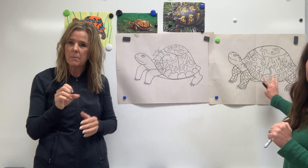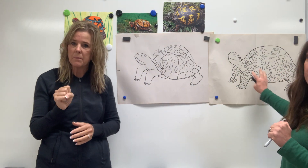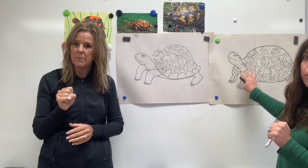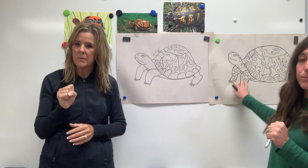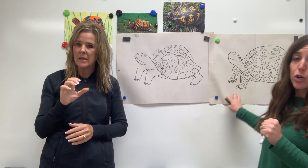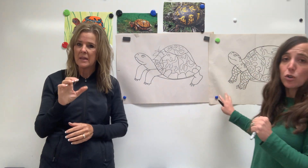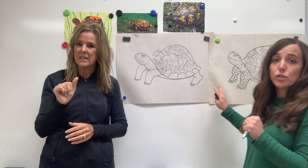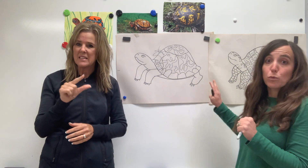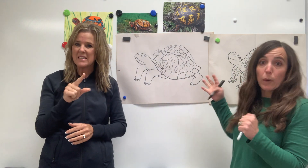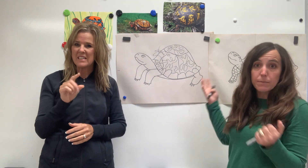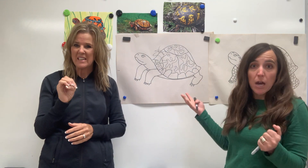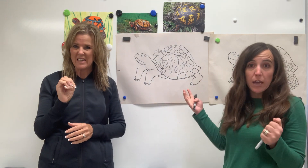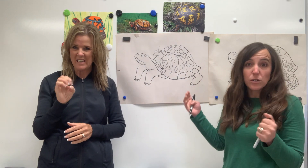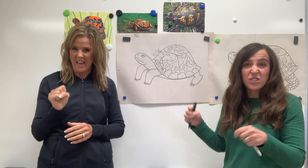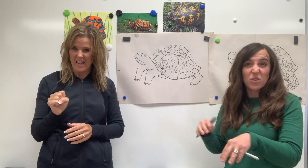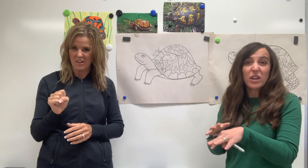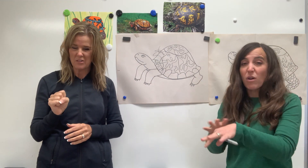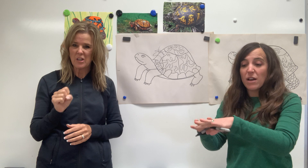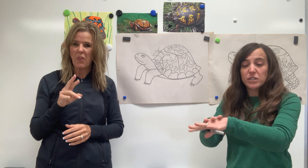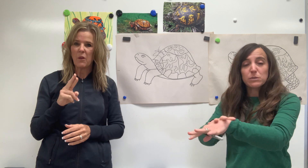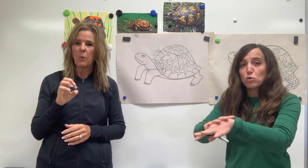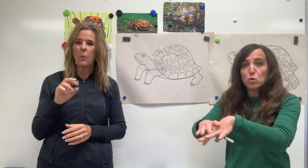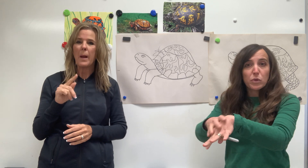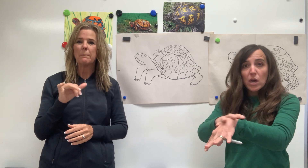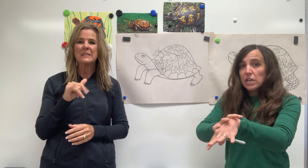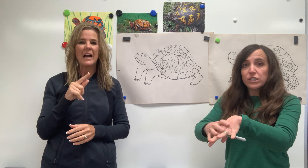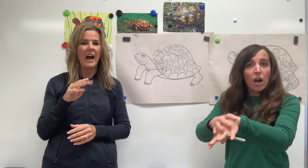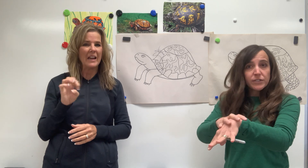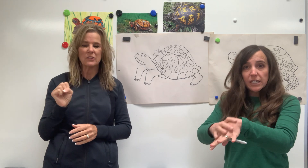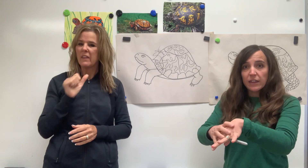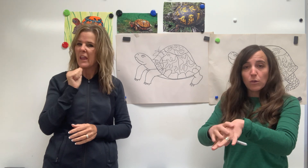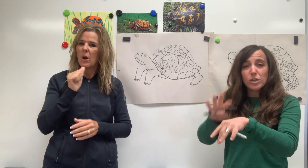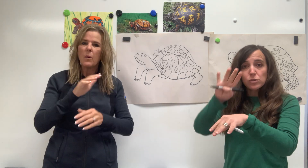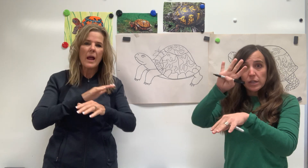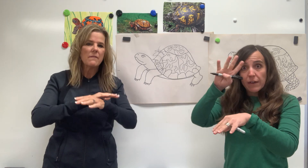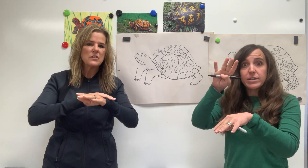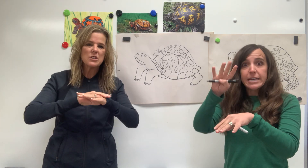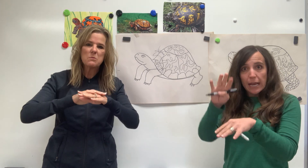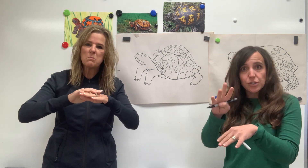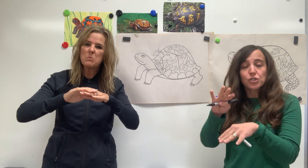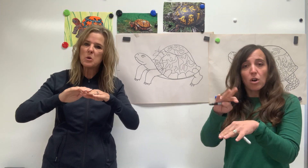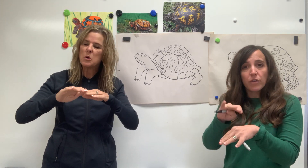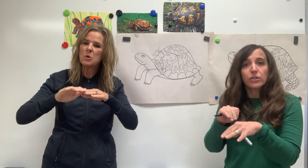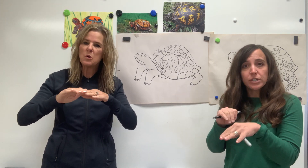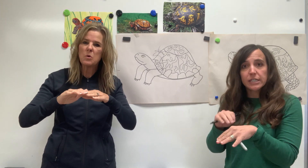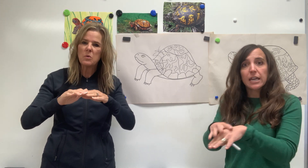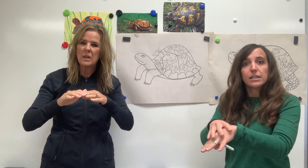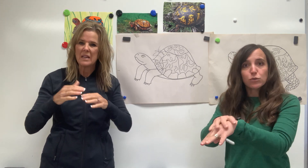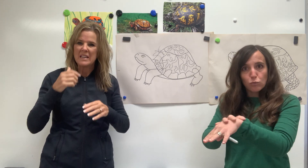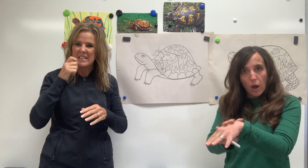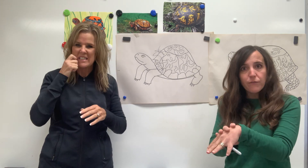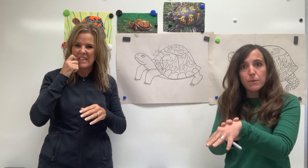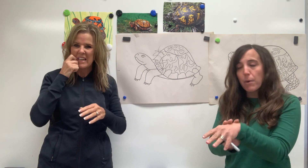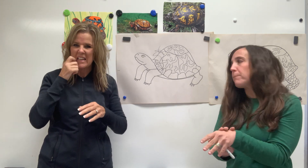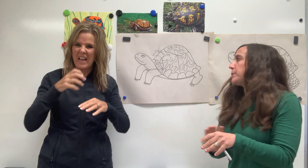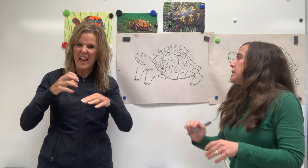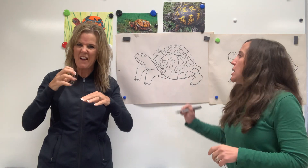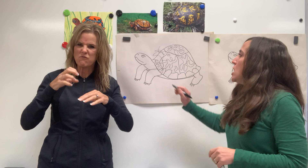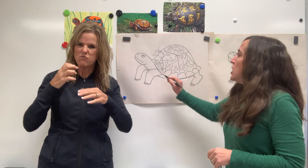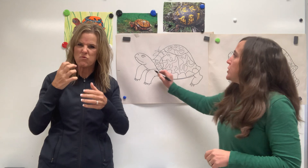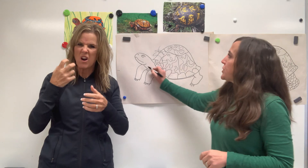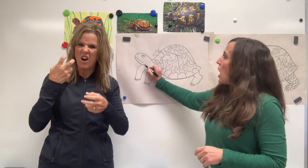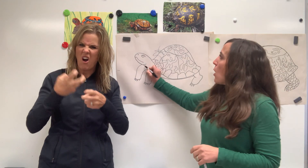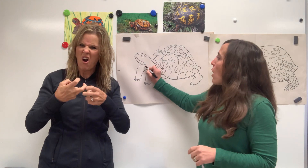on his skin. Turtles are reptiles, so they don't have smooth, soft skin like we do. They have texture on their skin. It's rough and